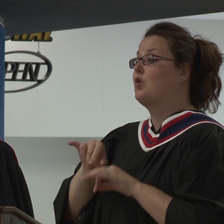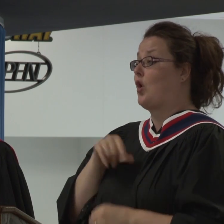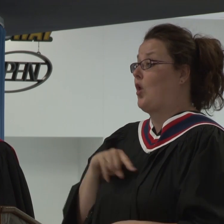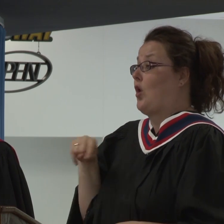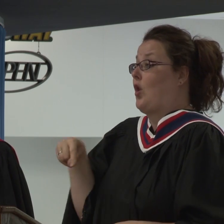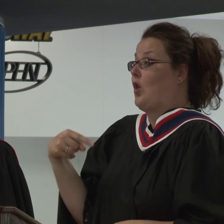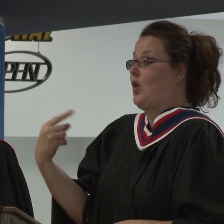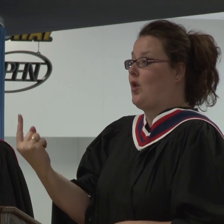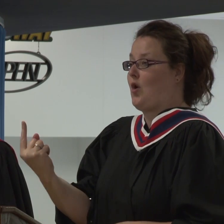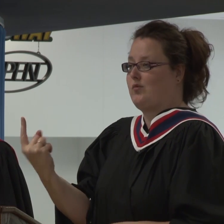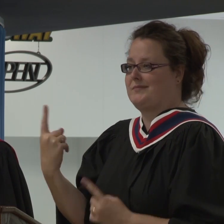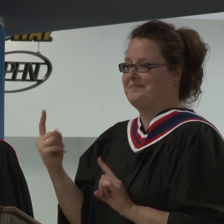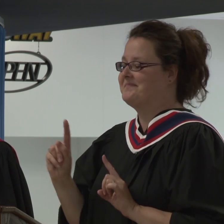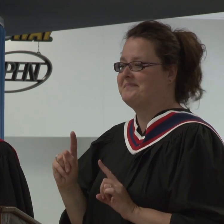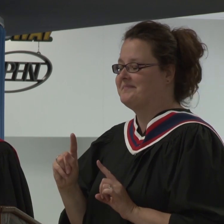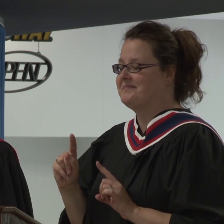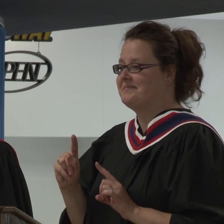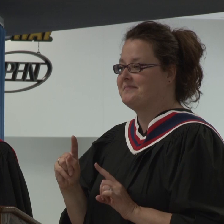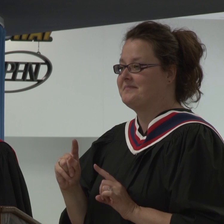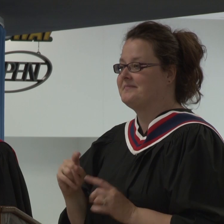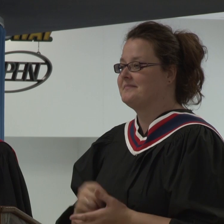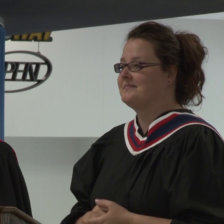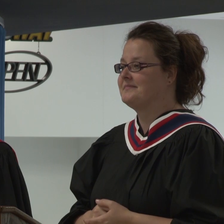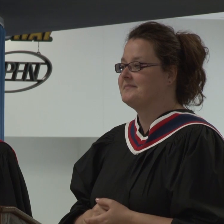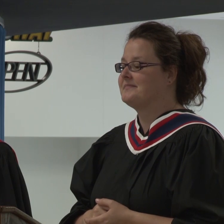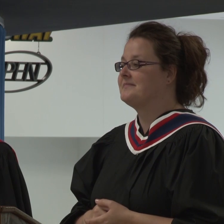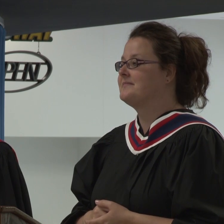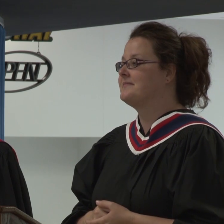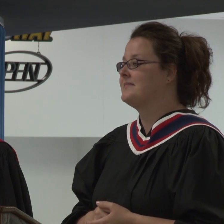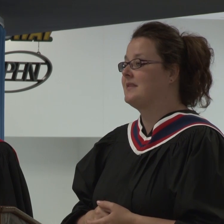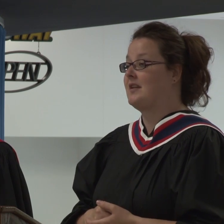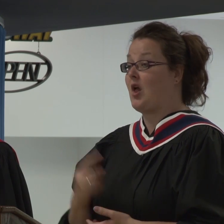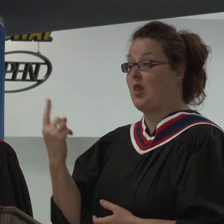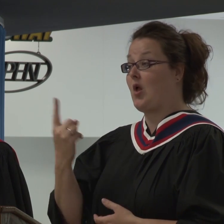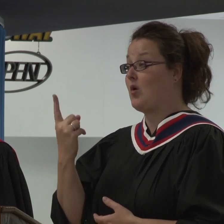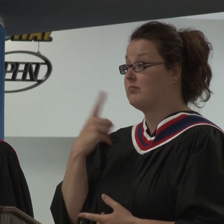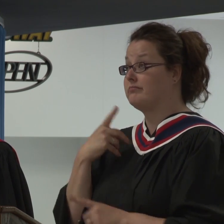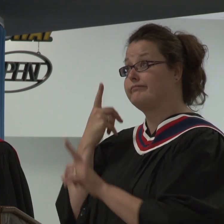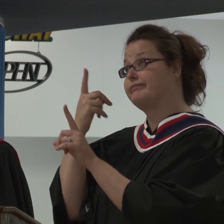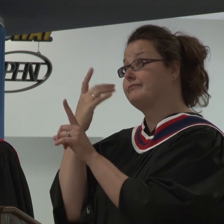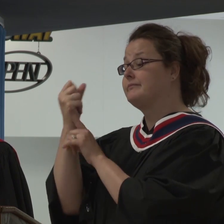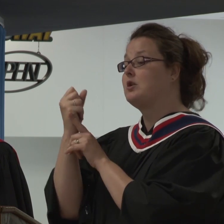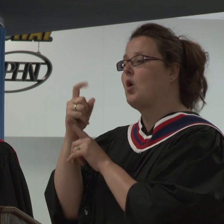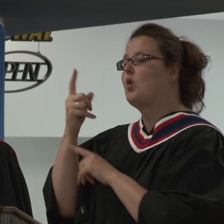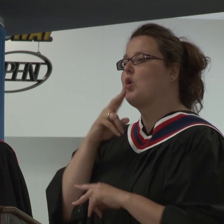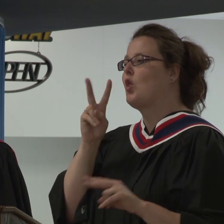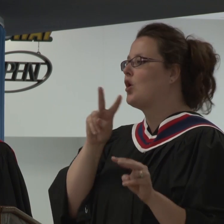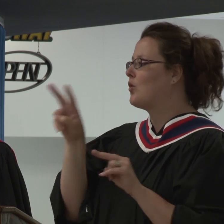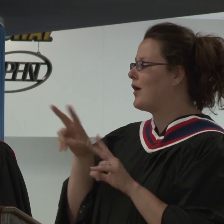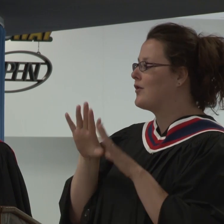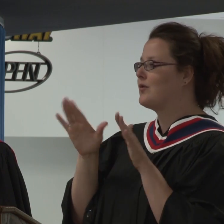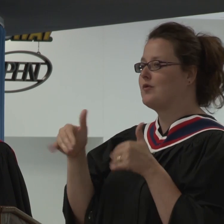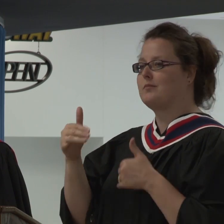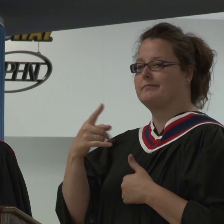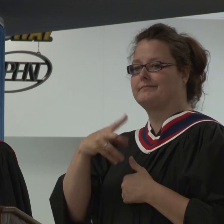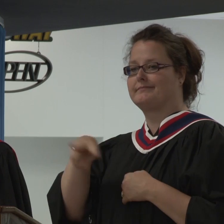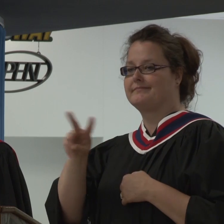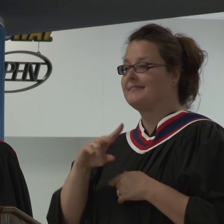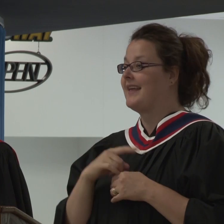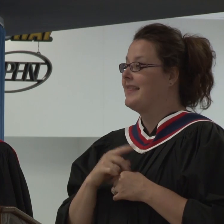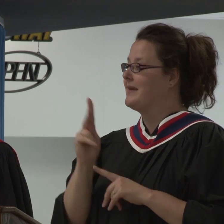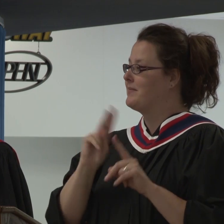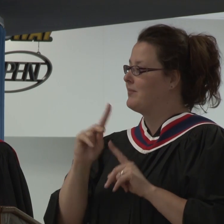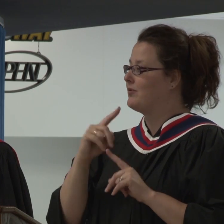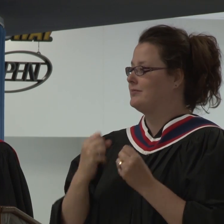not accomplished this milestone, the attainment of a post-secondary credential, all on your own. When you look around, there, as they always have